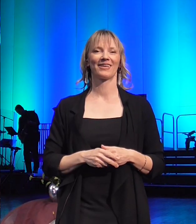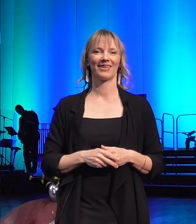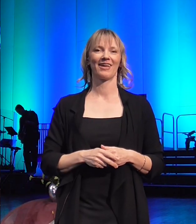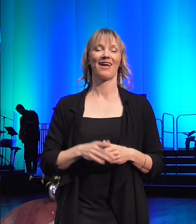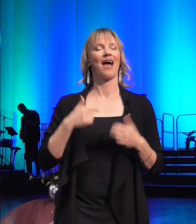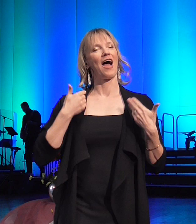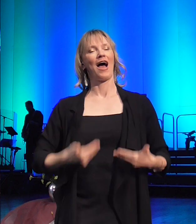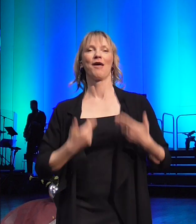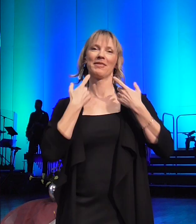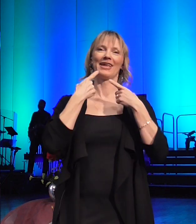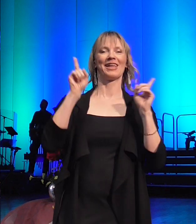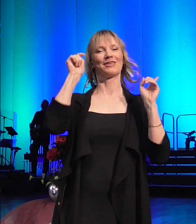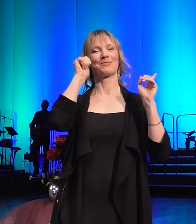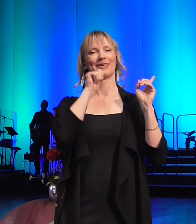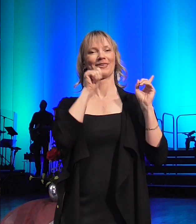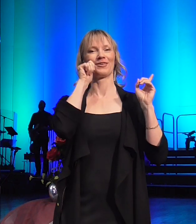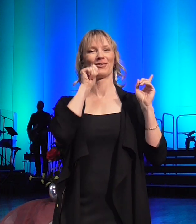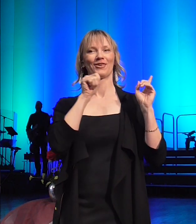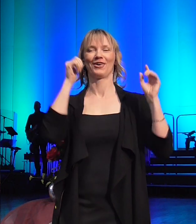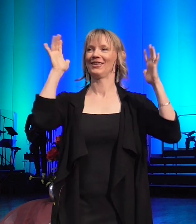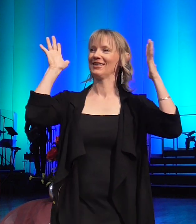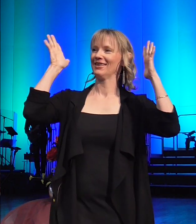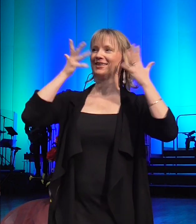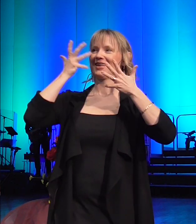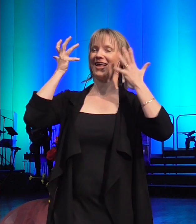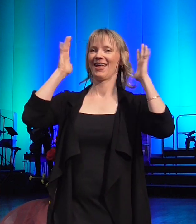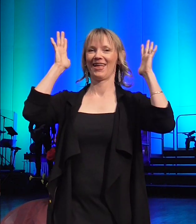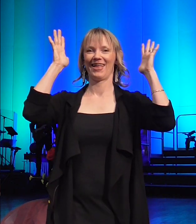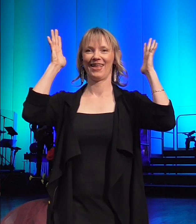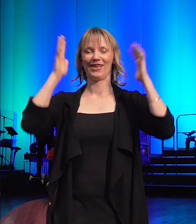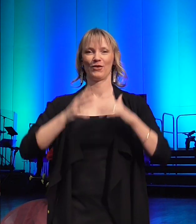I am the announcement girl.